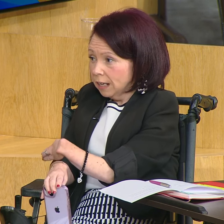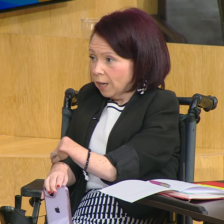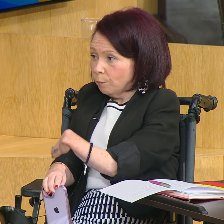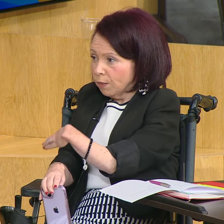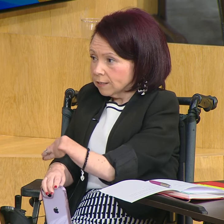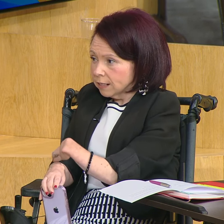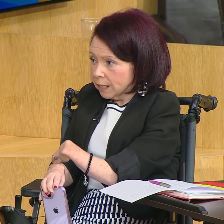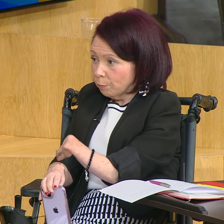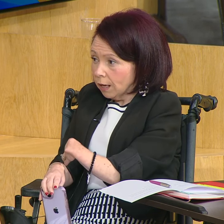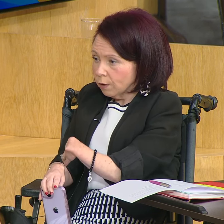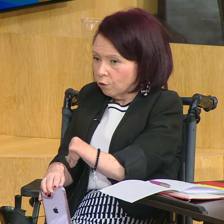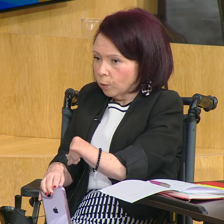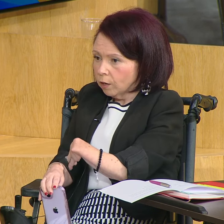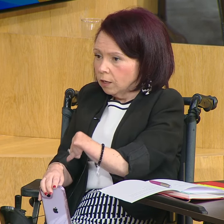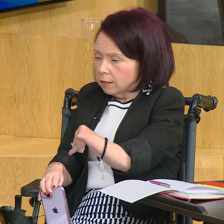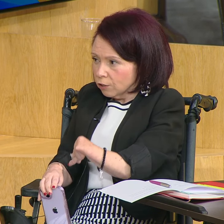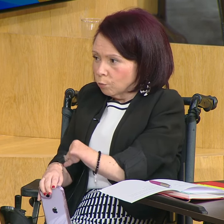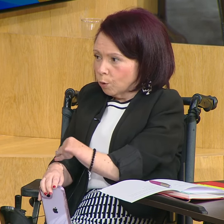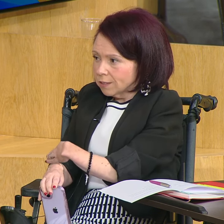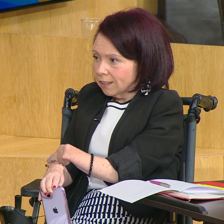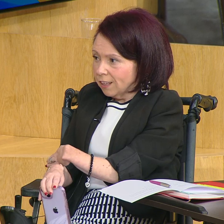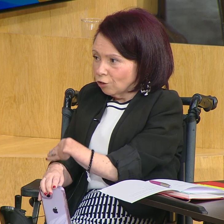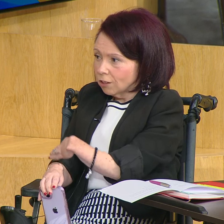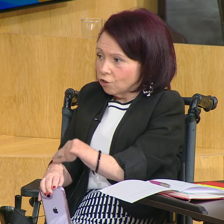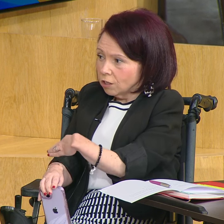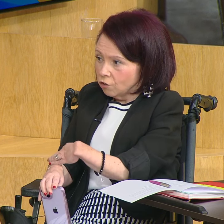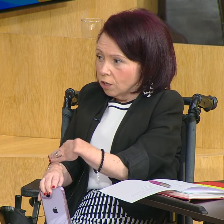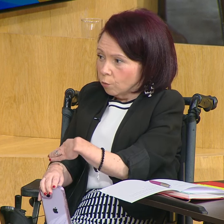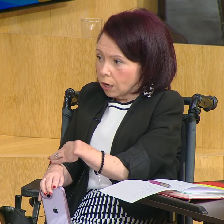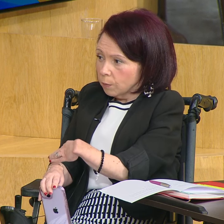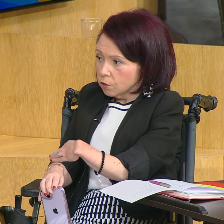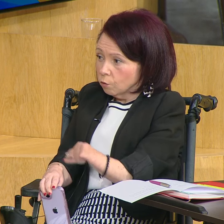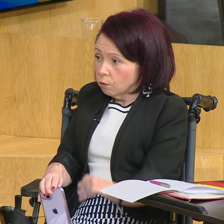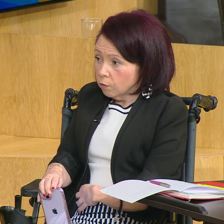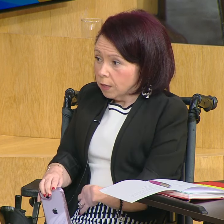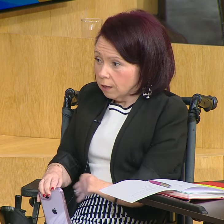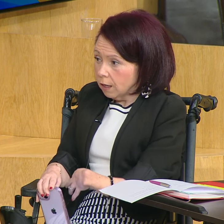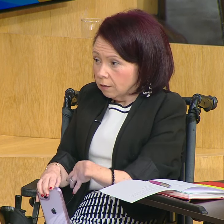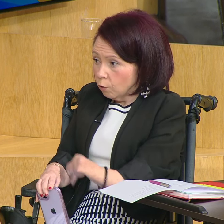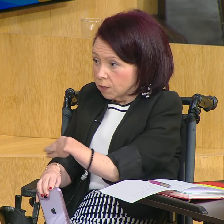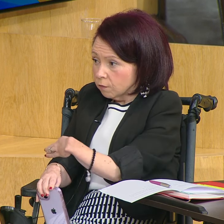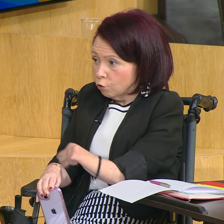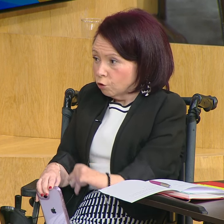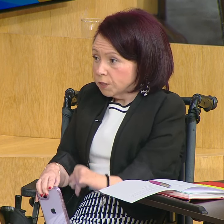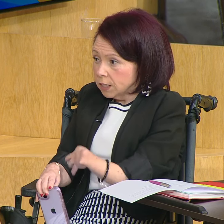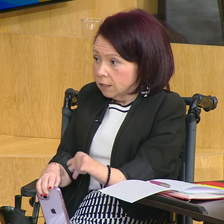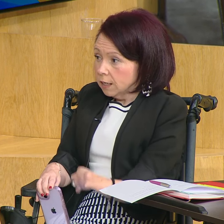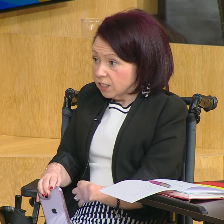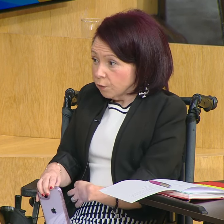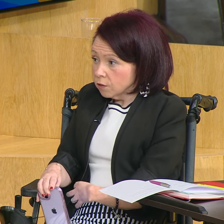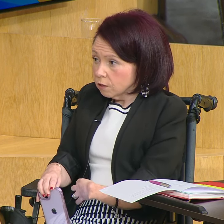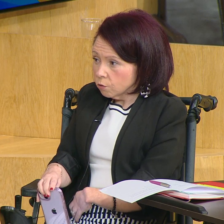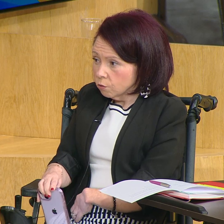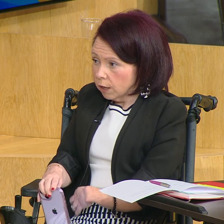actually. But that's an example, I think, of where national policy direction can change what happens at local government. And obviously, if you're seeing